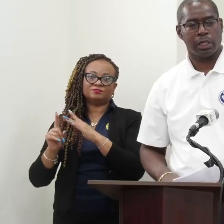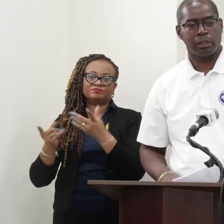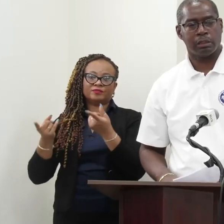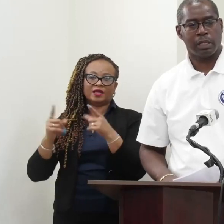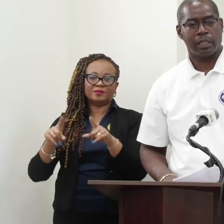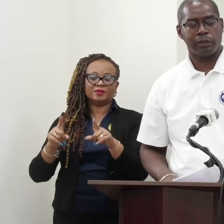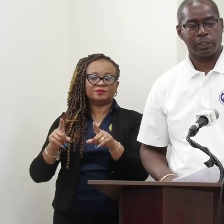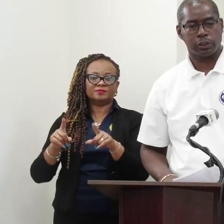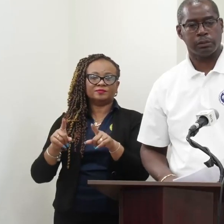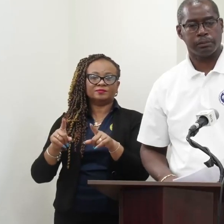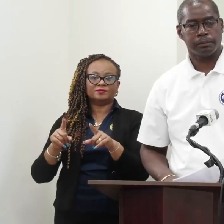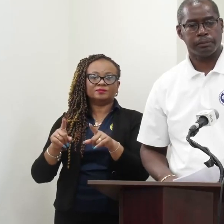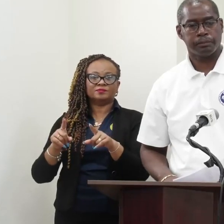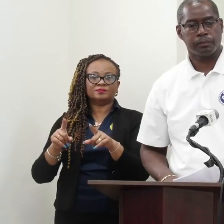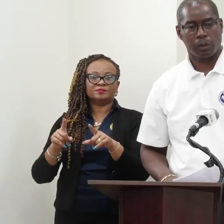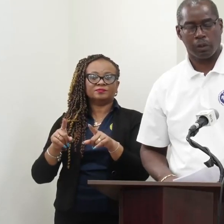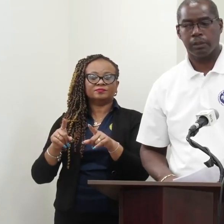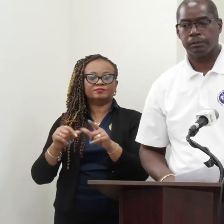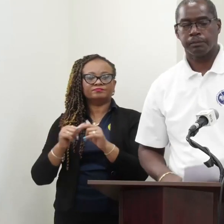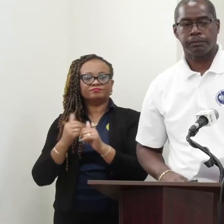under our direction.